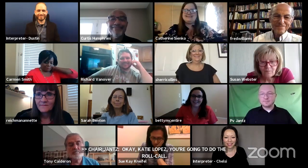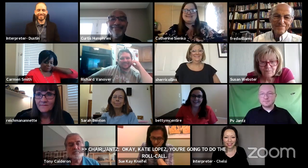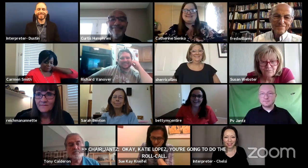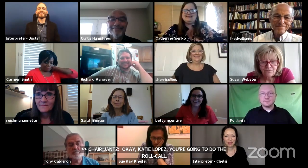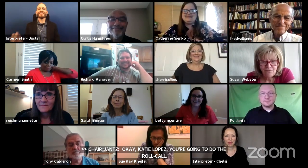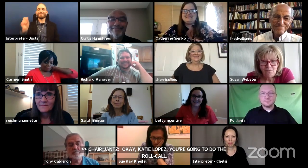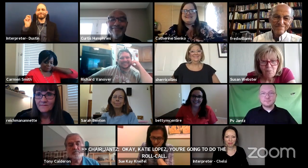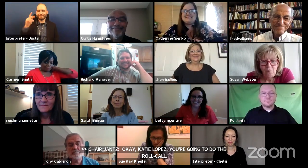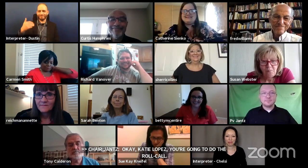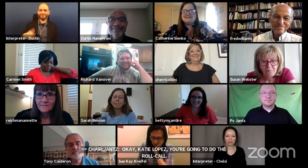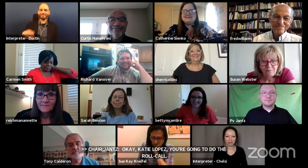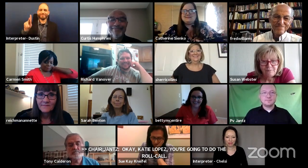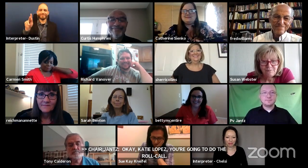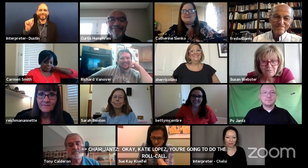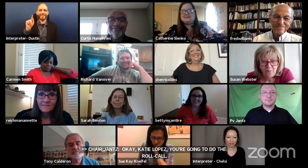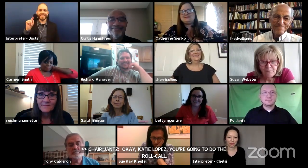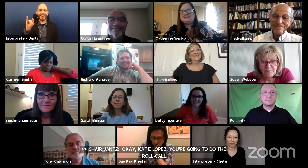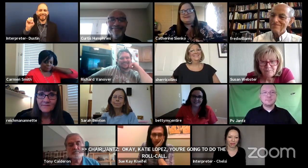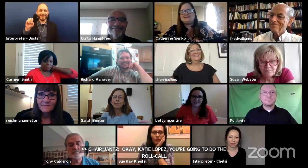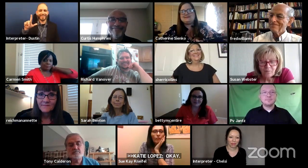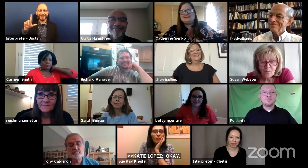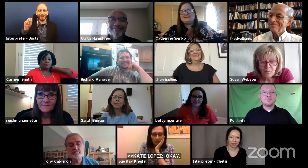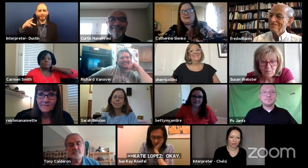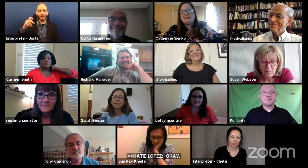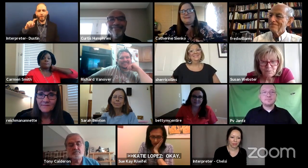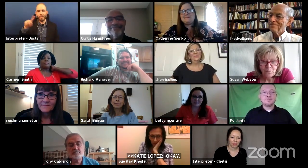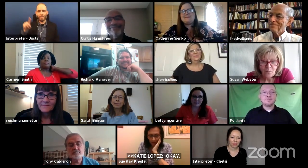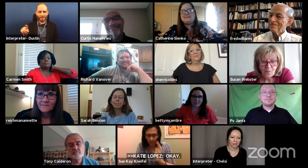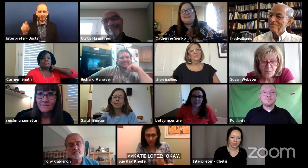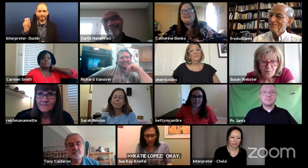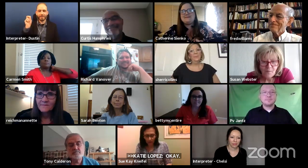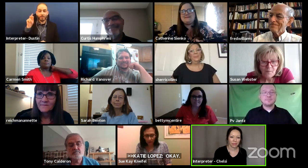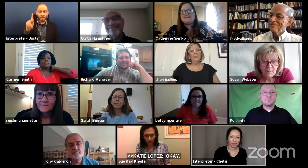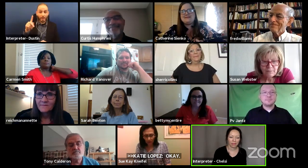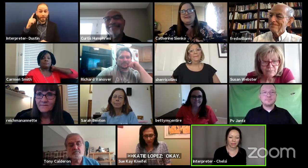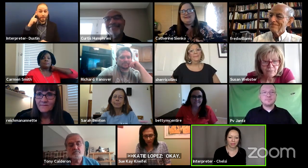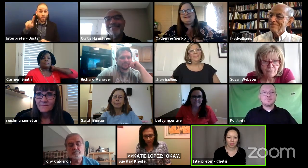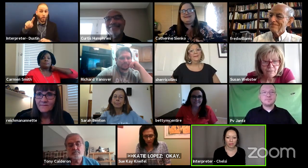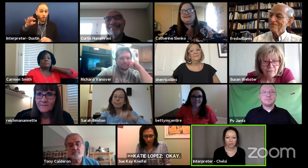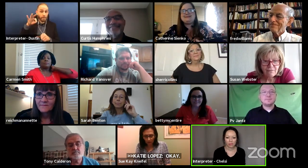Okay, this is Katie Lopez. Okay, so for roll call for the vote,